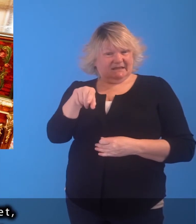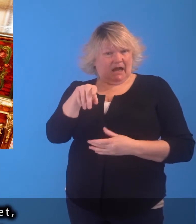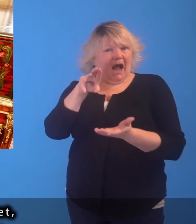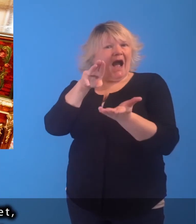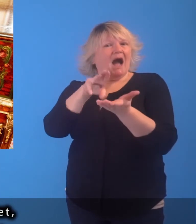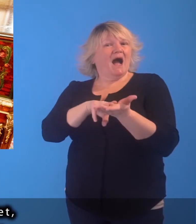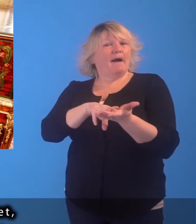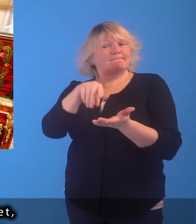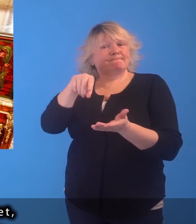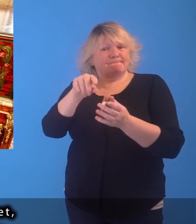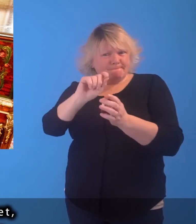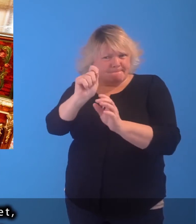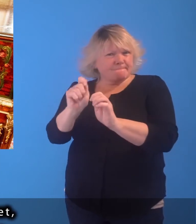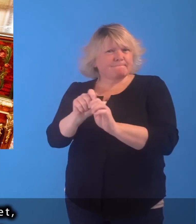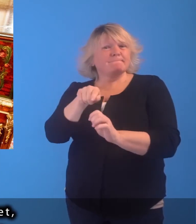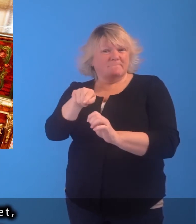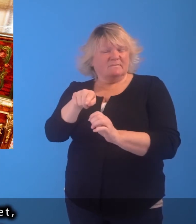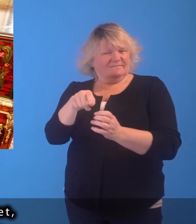table.